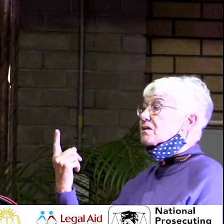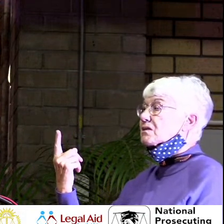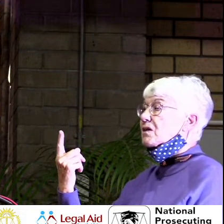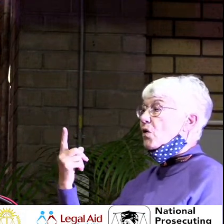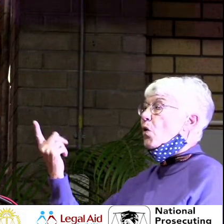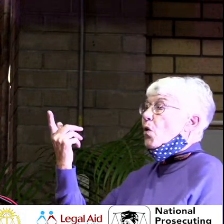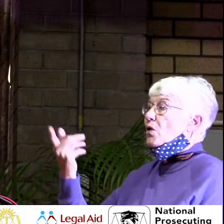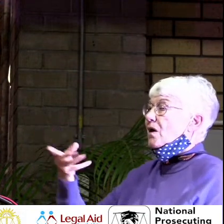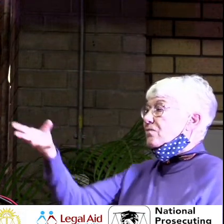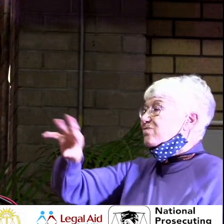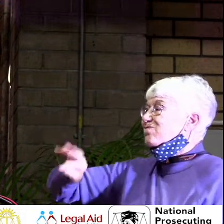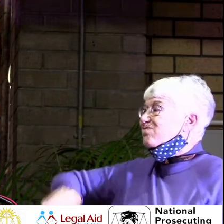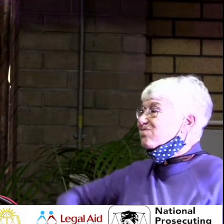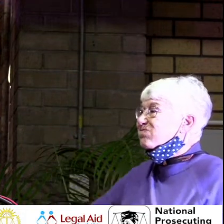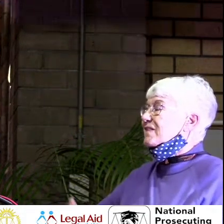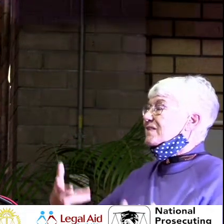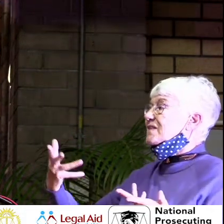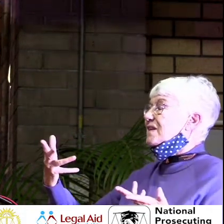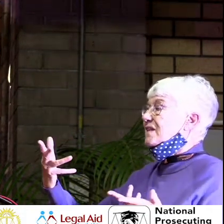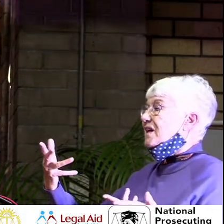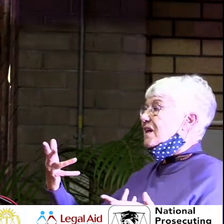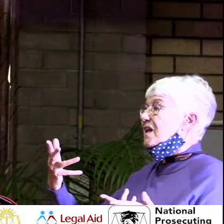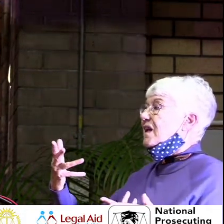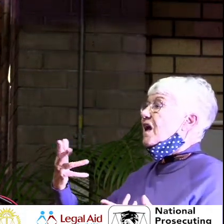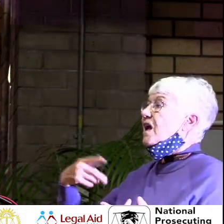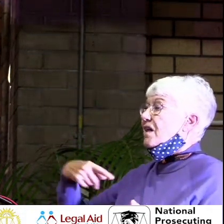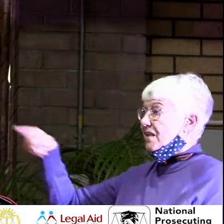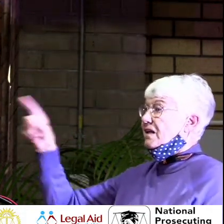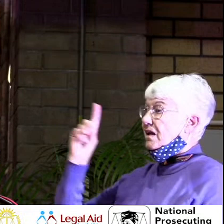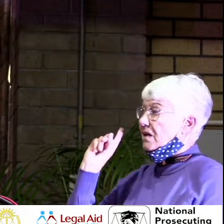service is poor, we deal with them. There's disciplinary hearing that we